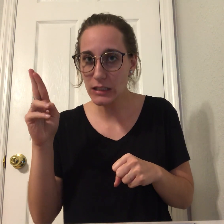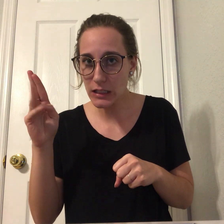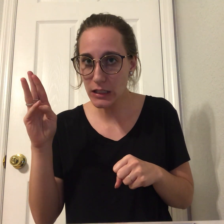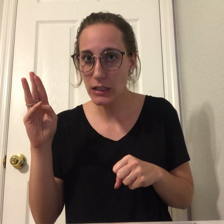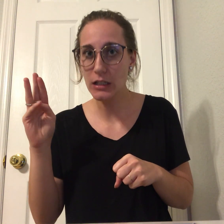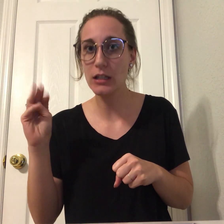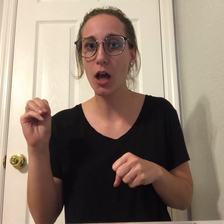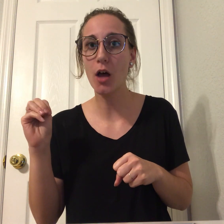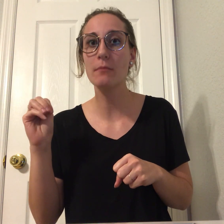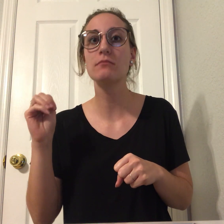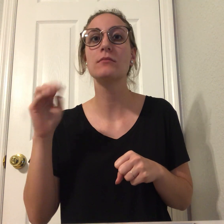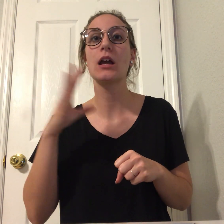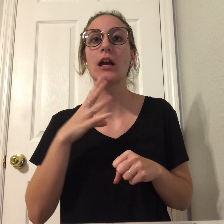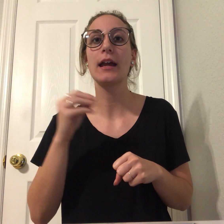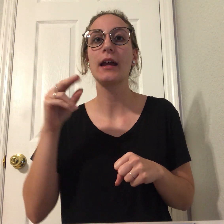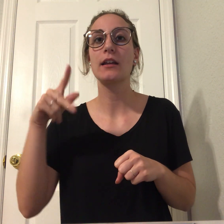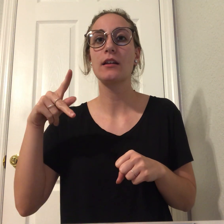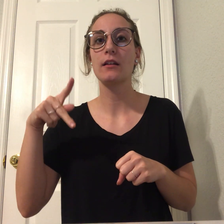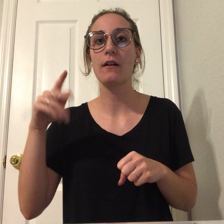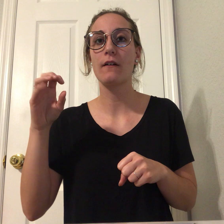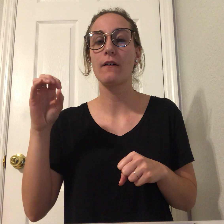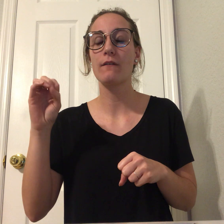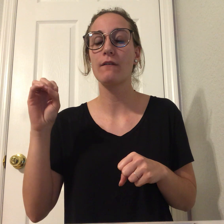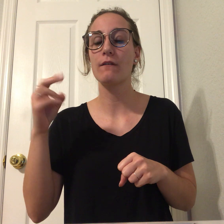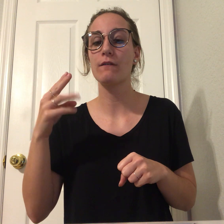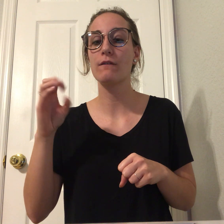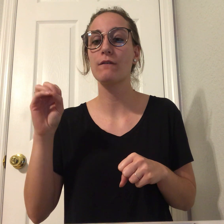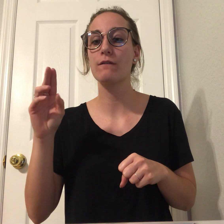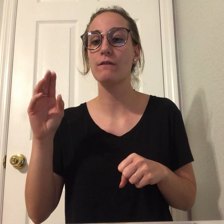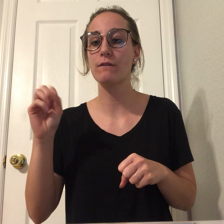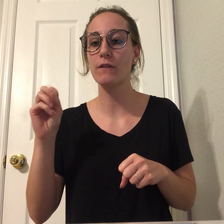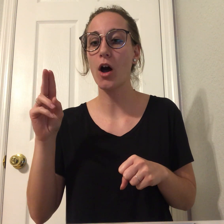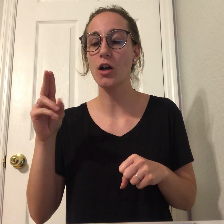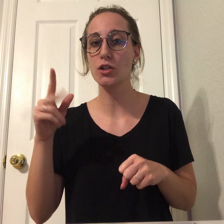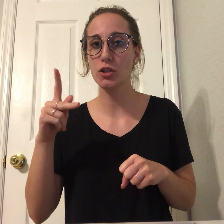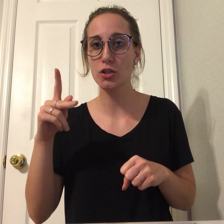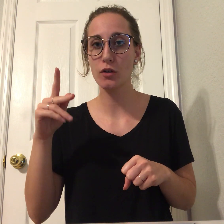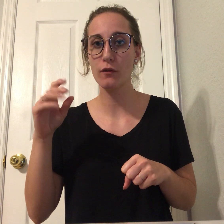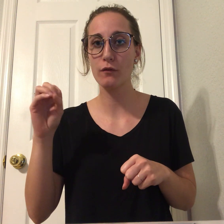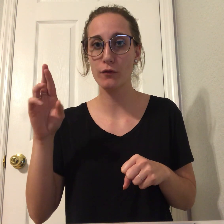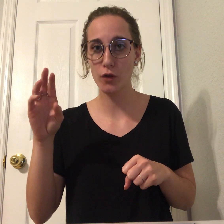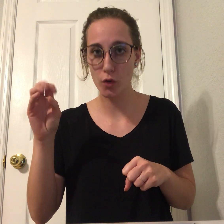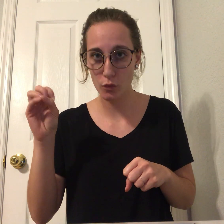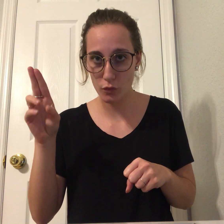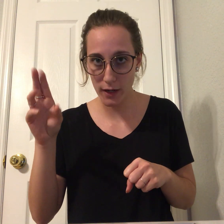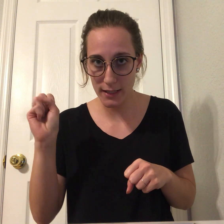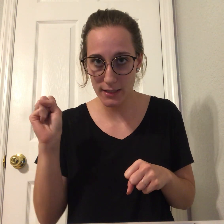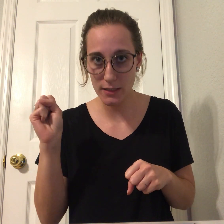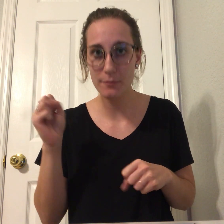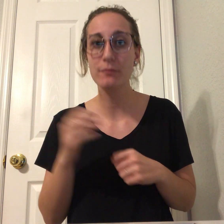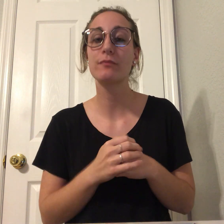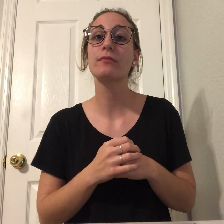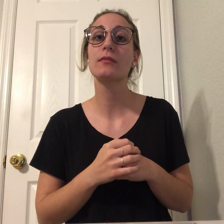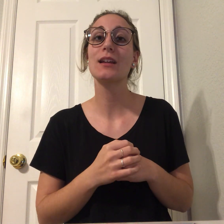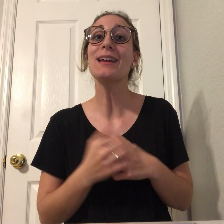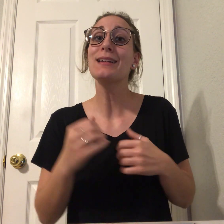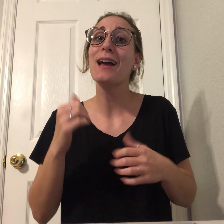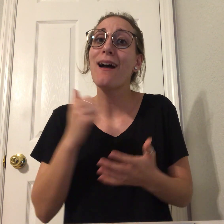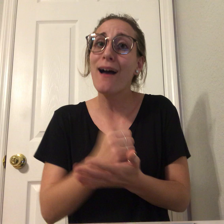and your teeth. And finally, very important at a time like now, helps to maintain and improve your